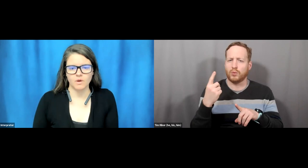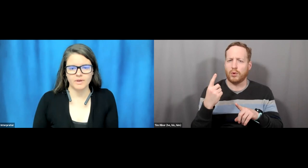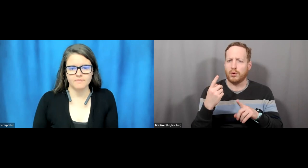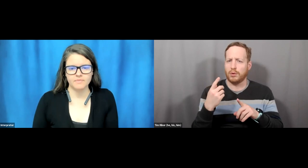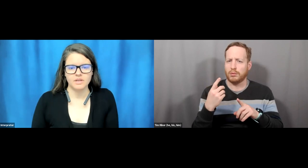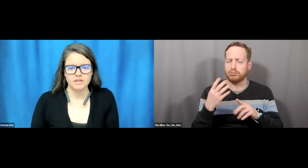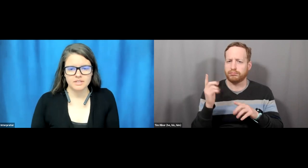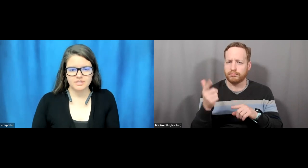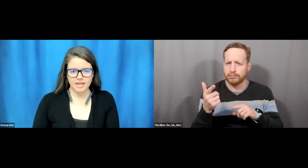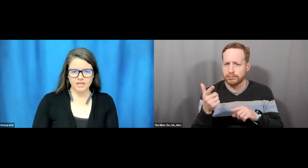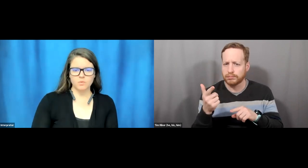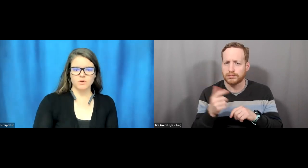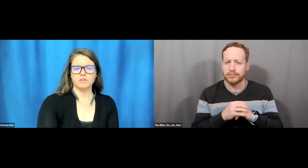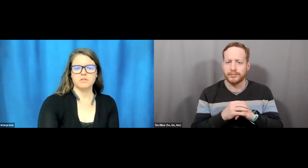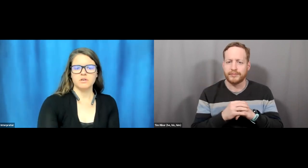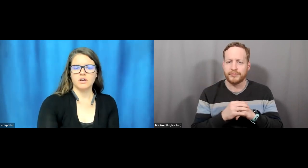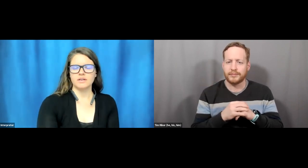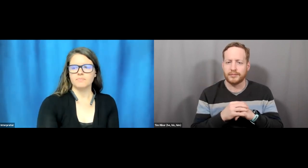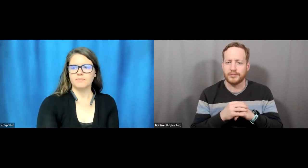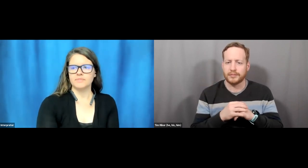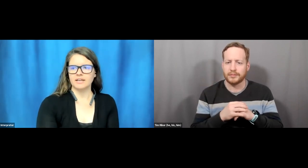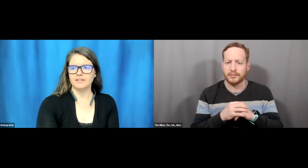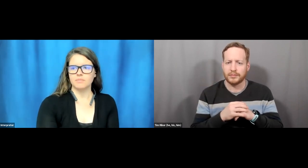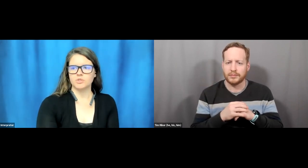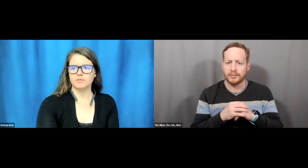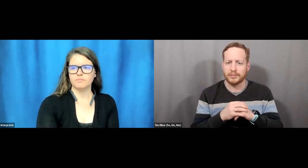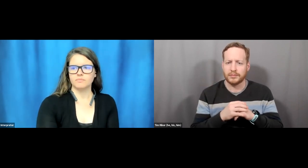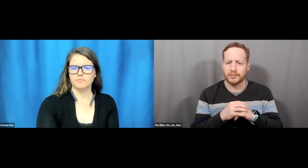Okay, does anyone second that motion?